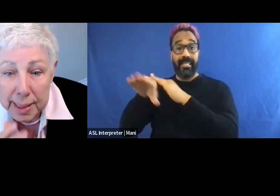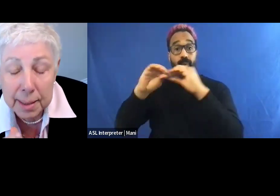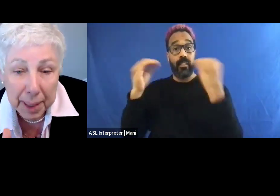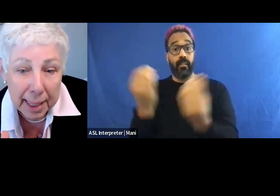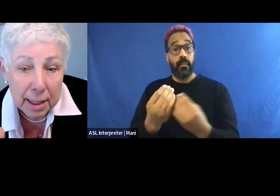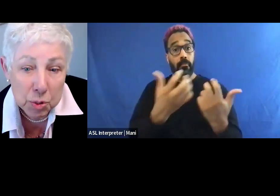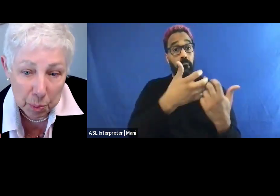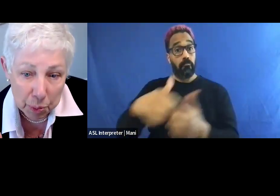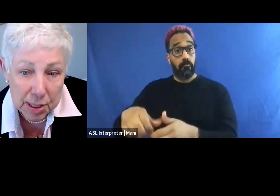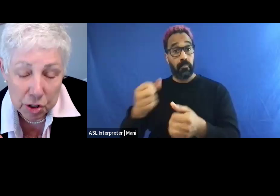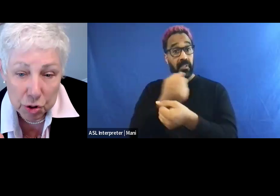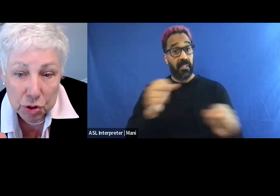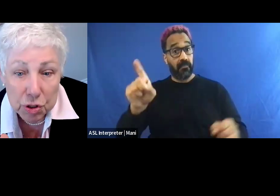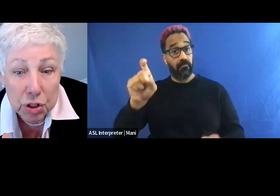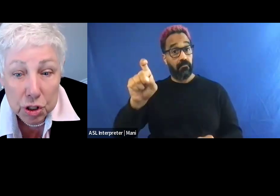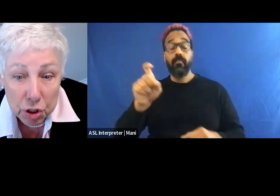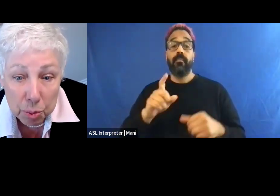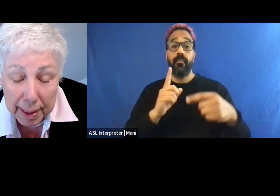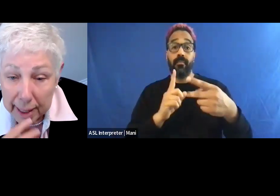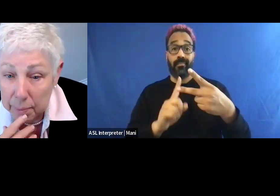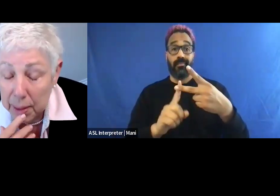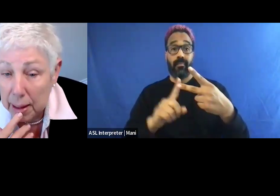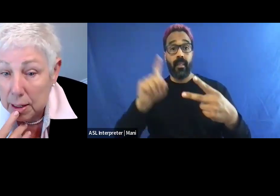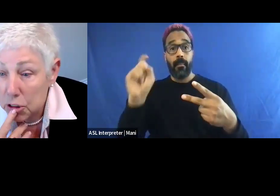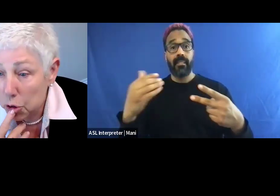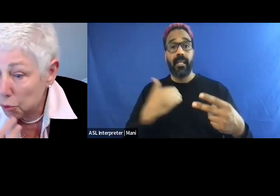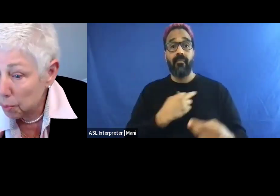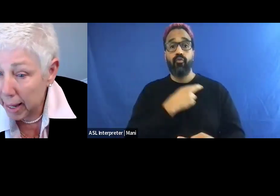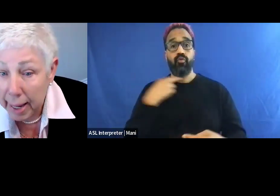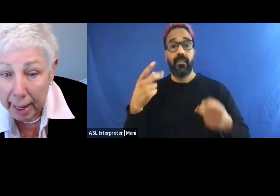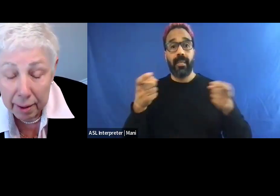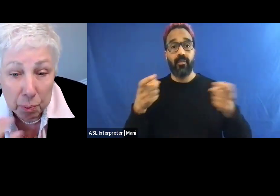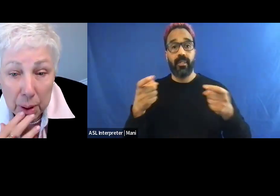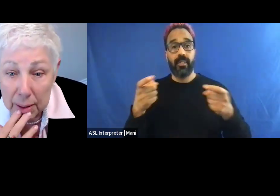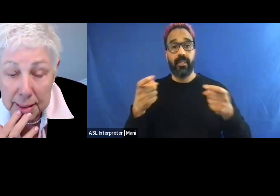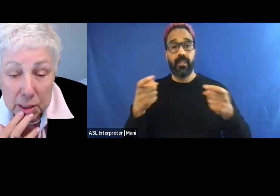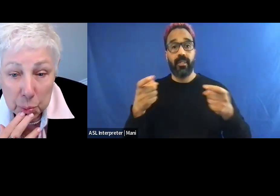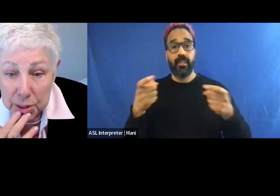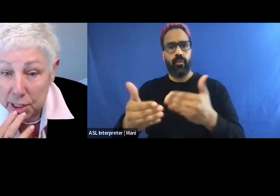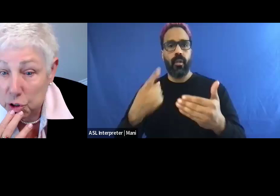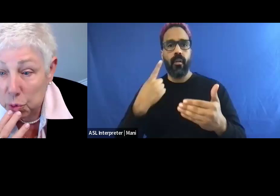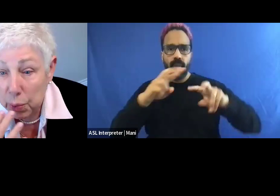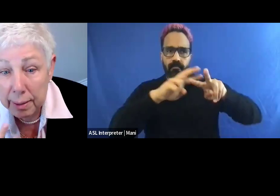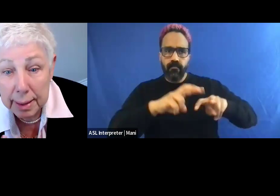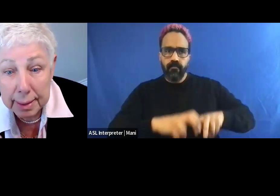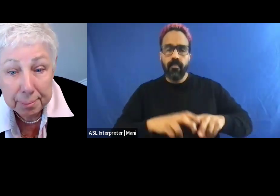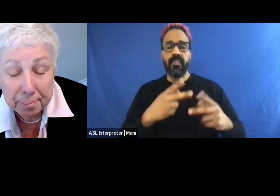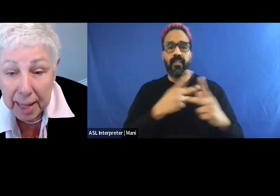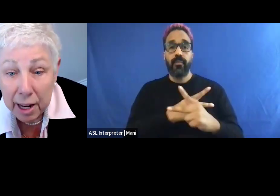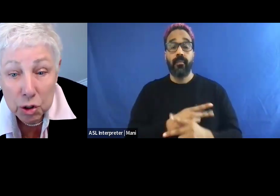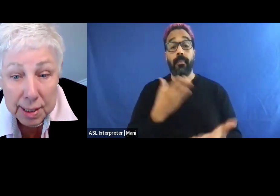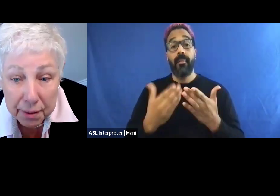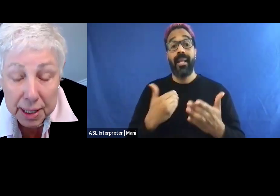own risk management procedures to determine that. So you may have policies and procedures around